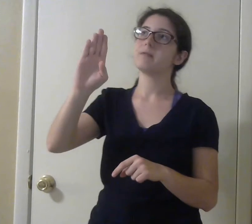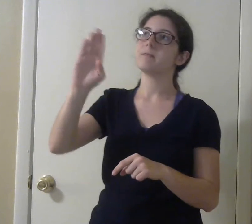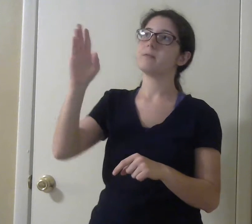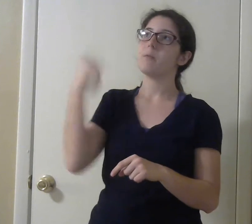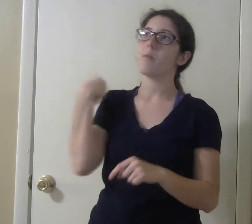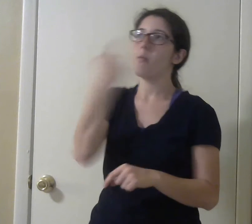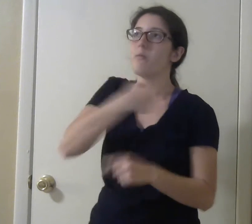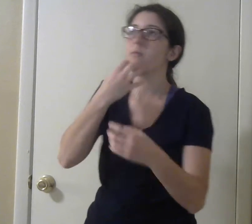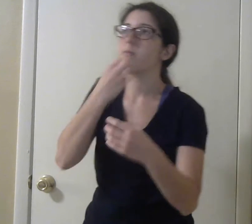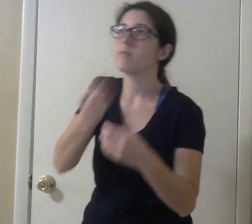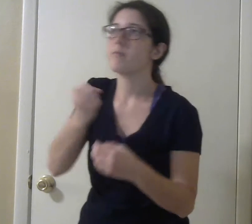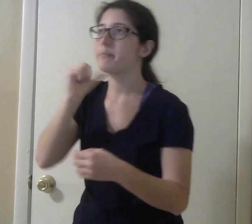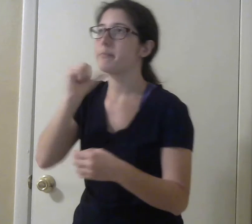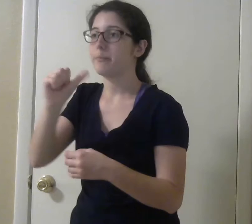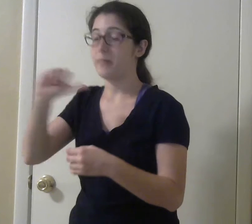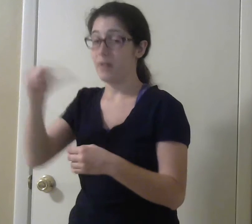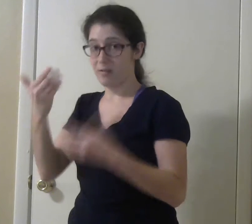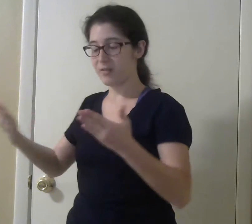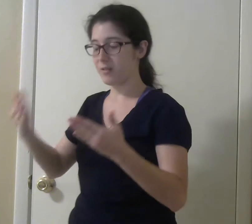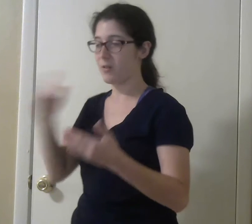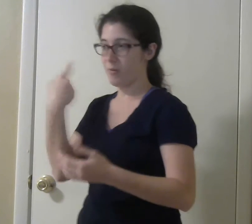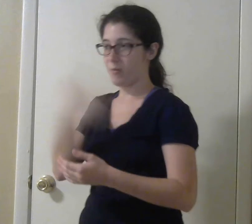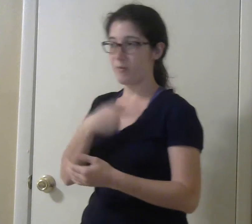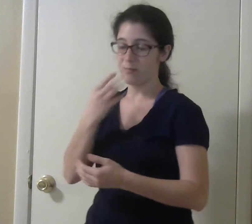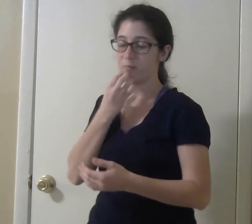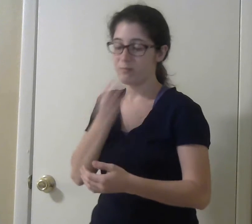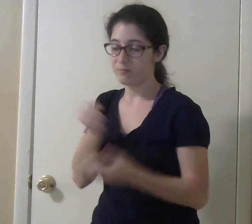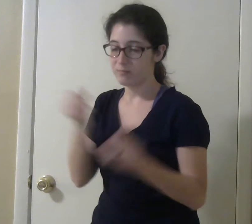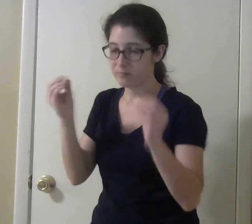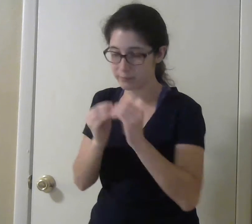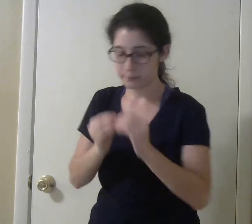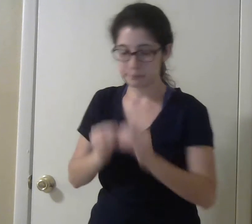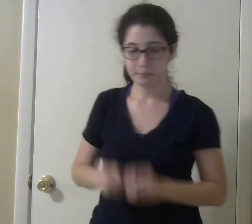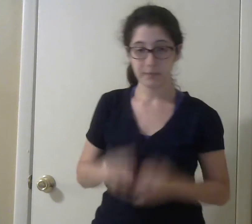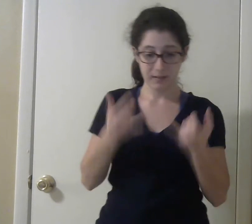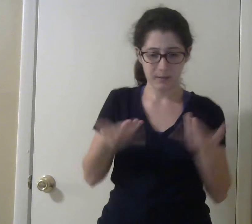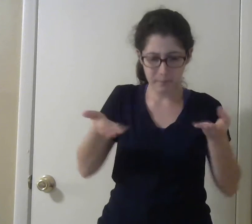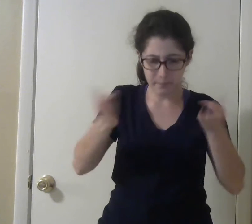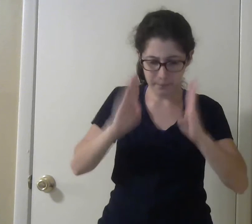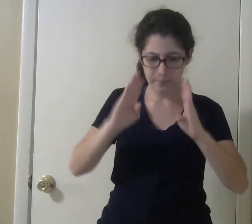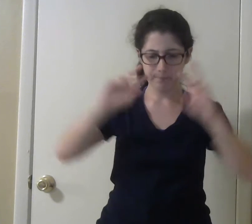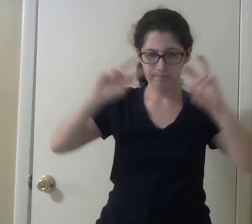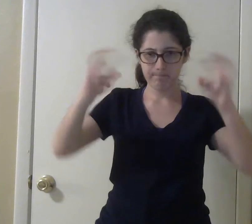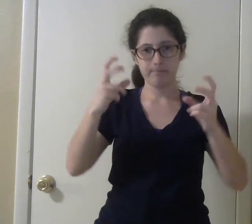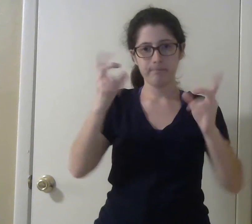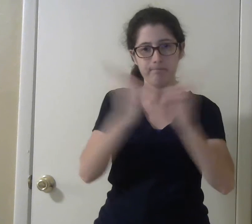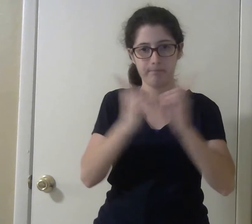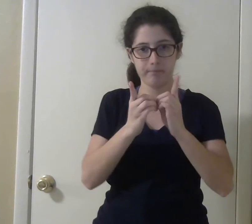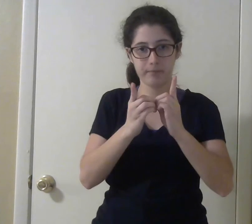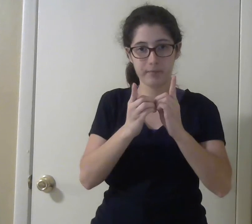I would ask, so let's come to dating now. What is that? Is